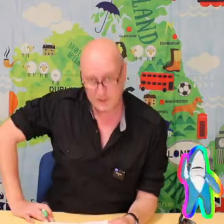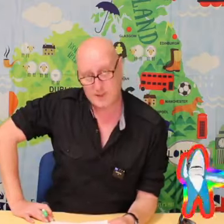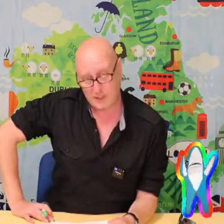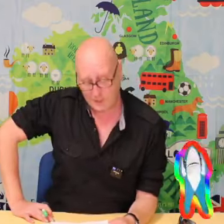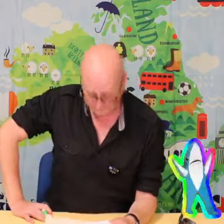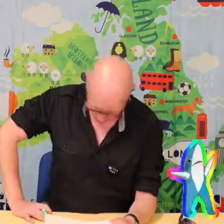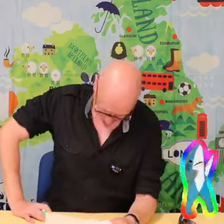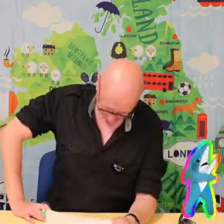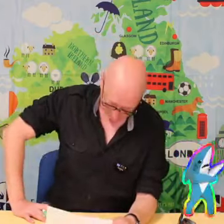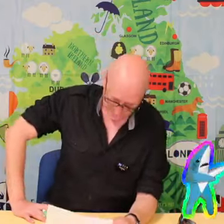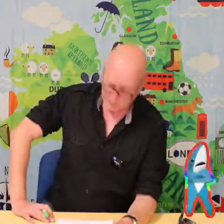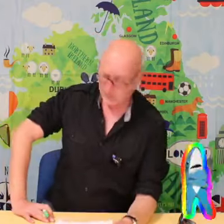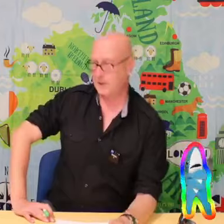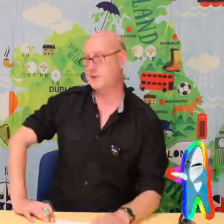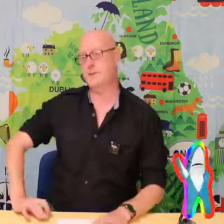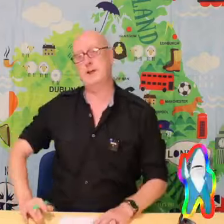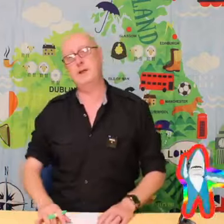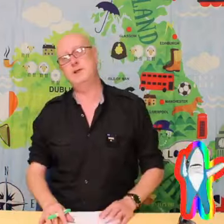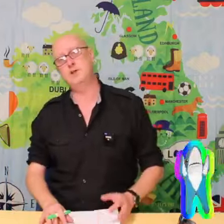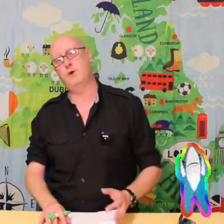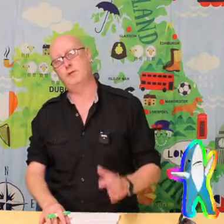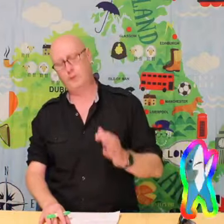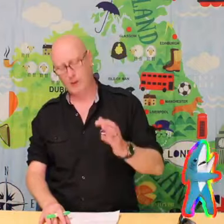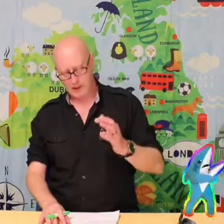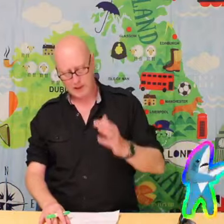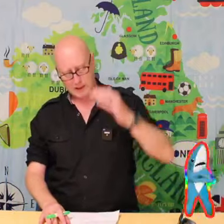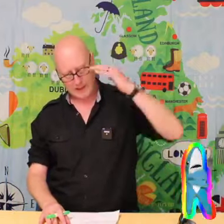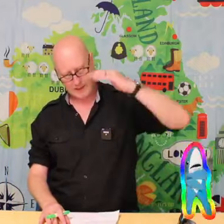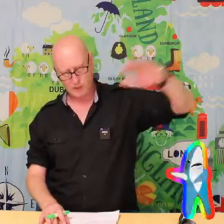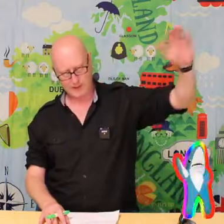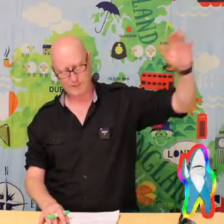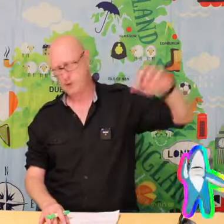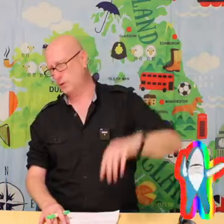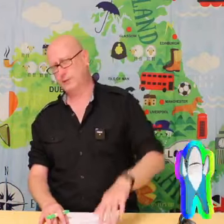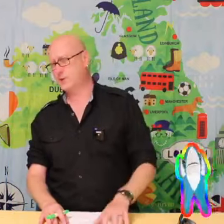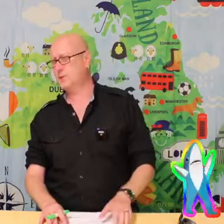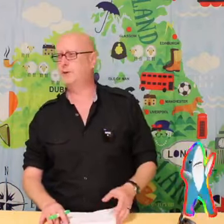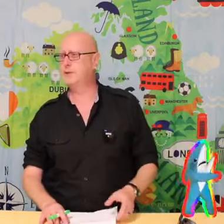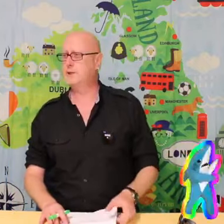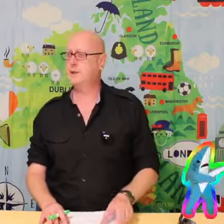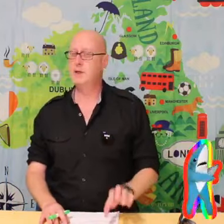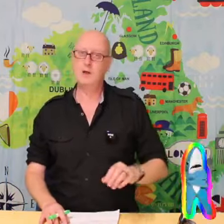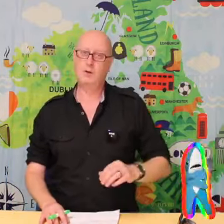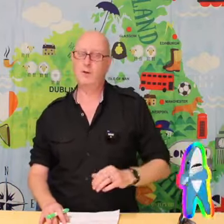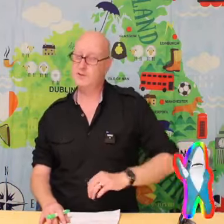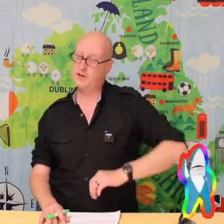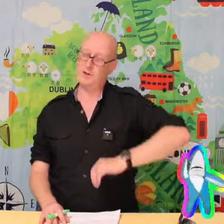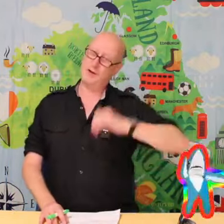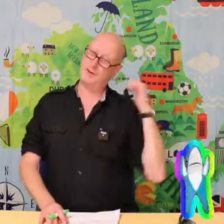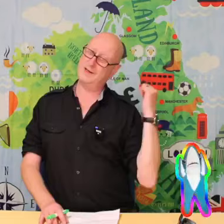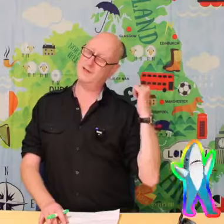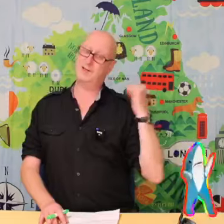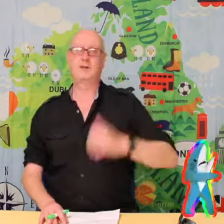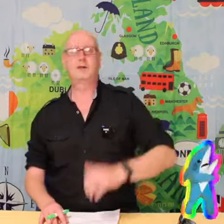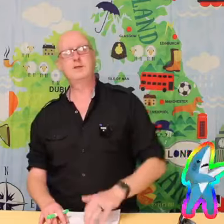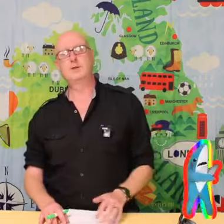Sammy. Apparently Sammy is off this weekend, just gone for 2 or 3 days, going over to North East. I think